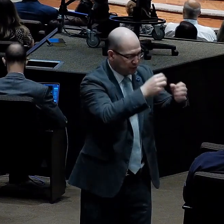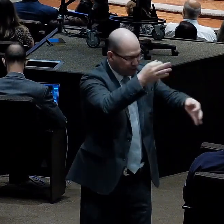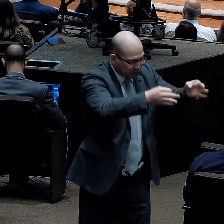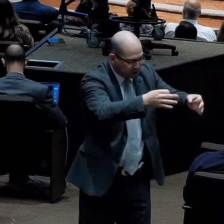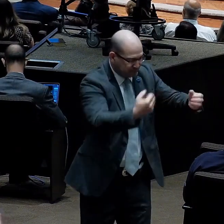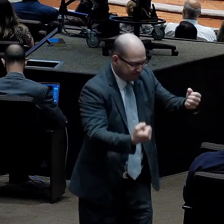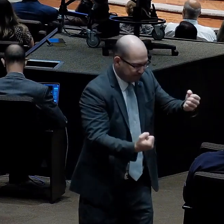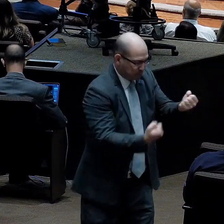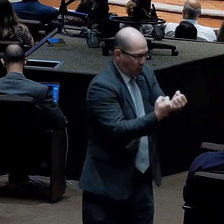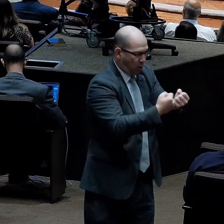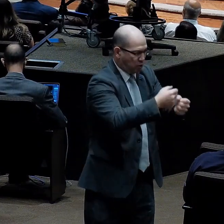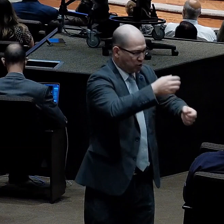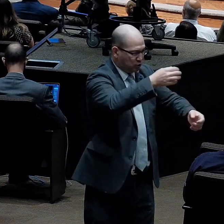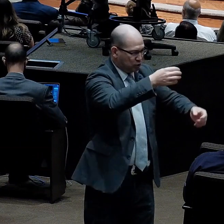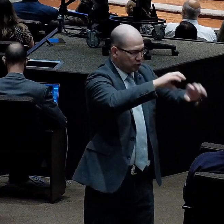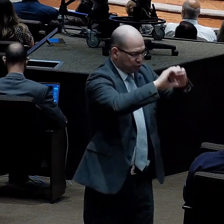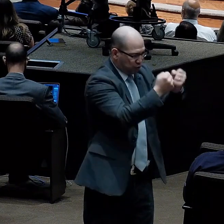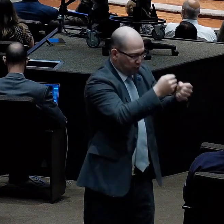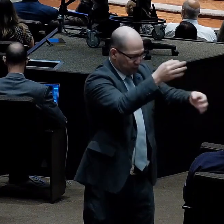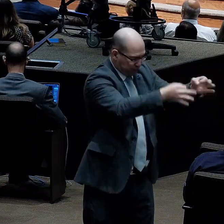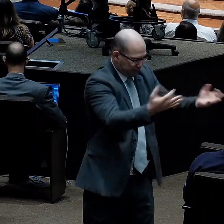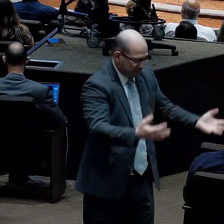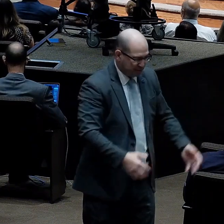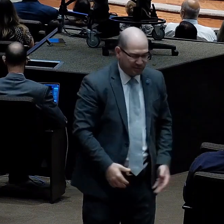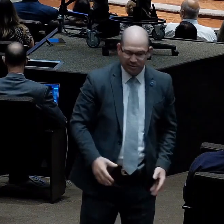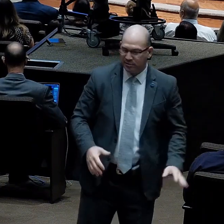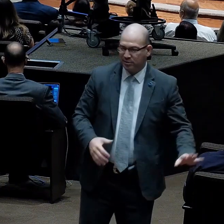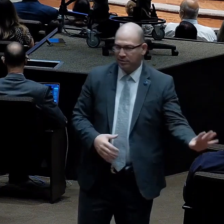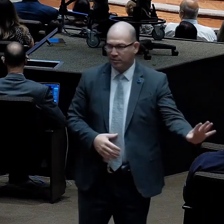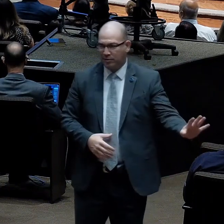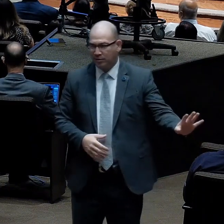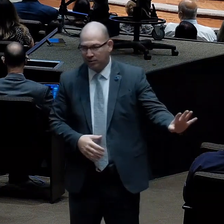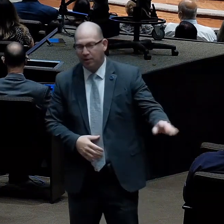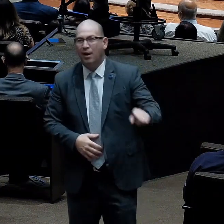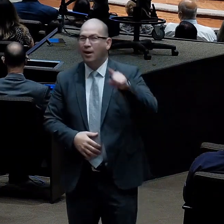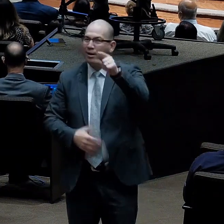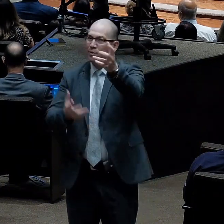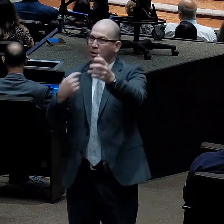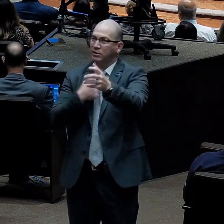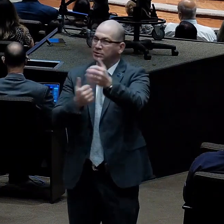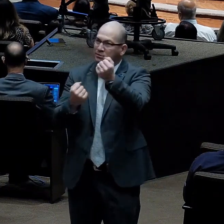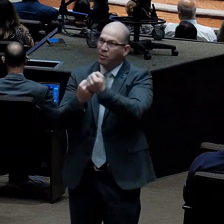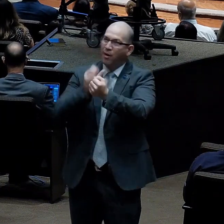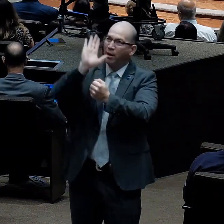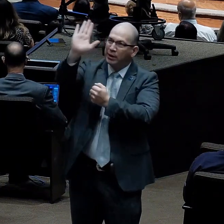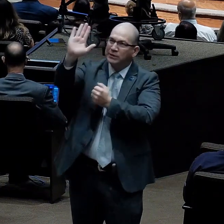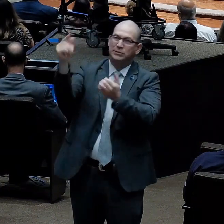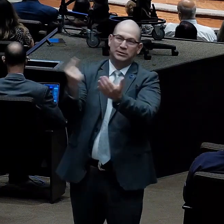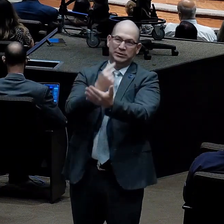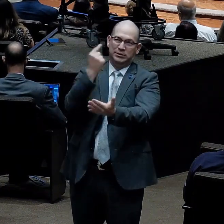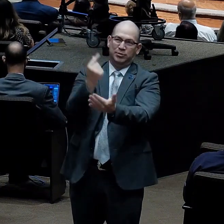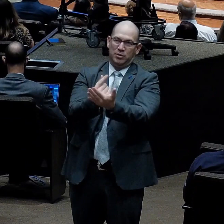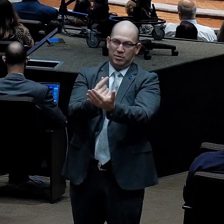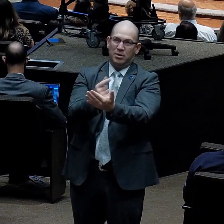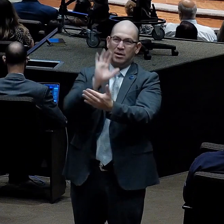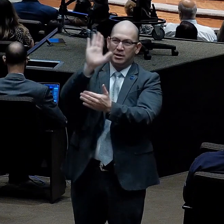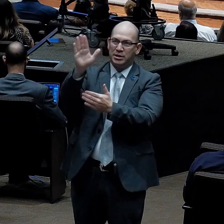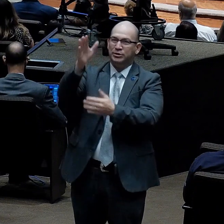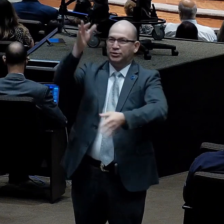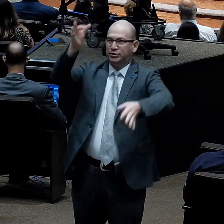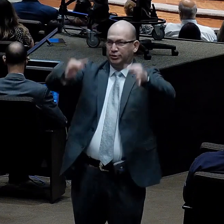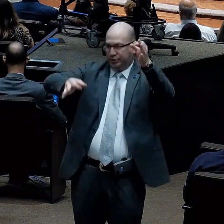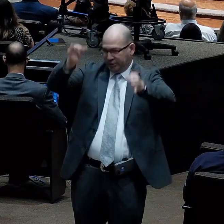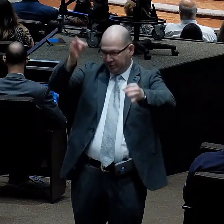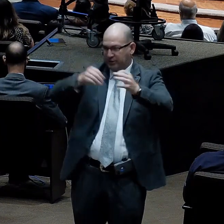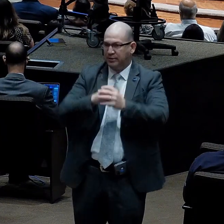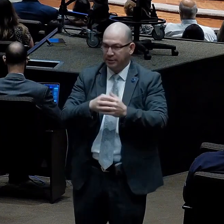somehow we're going to get married with God. In fact, we might get the condemnation of God rather than the blessing of God. And so this morning we spent considerable